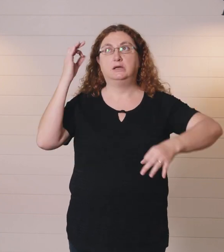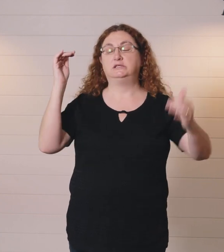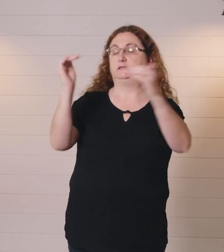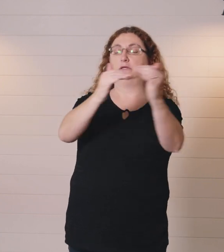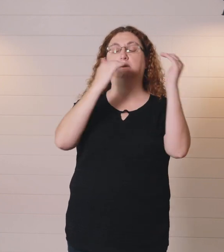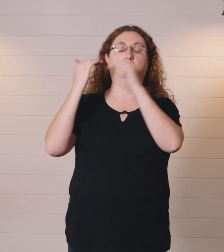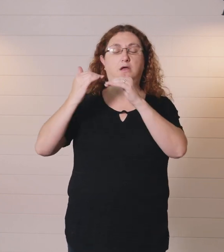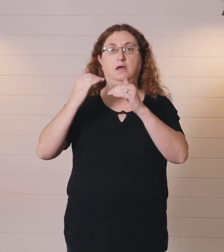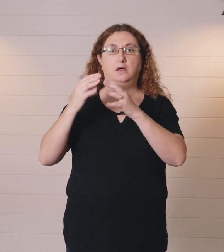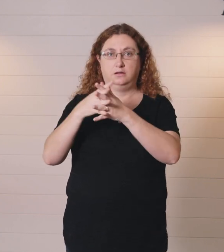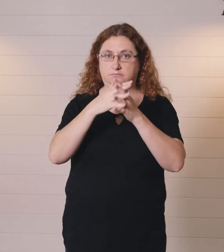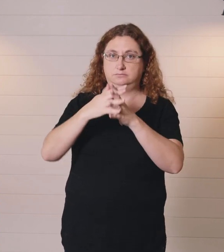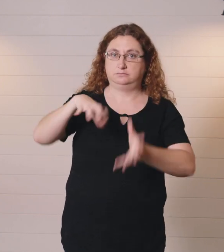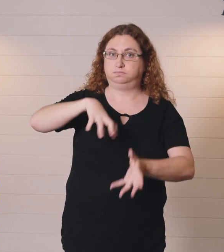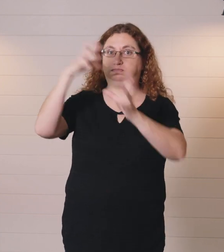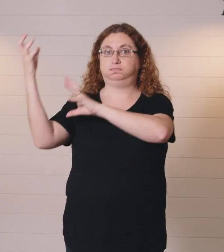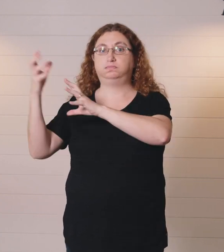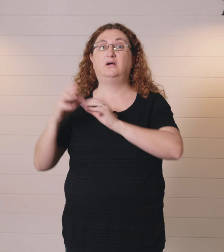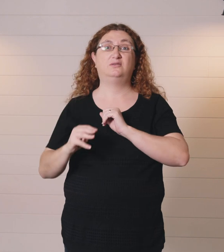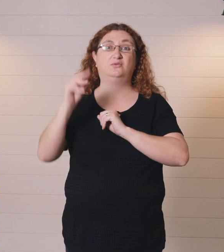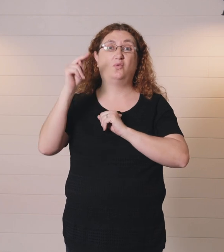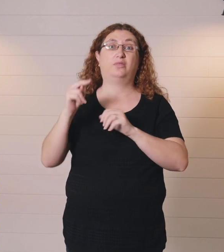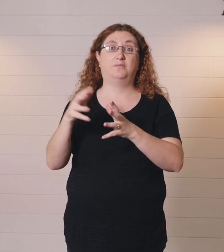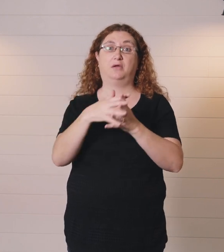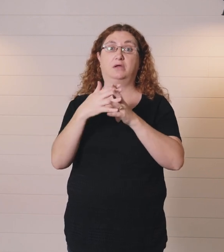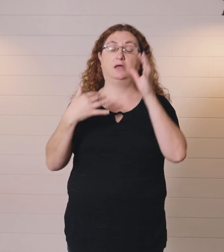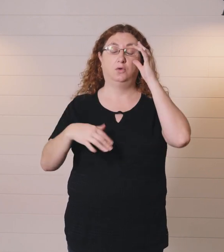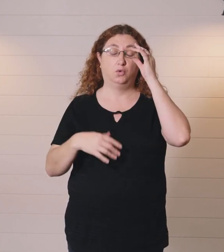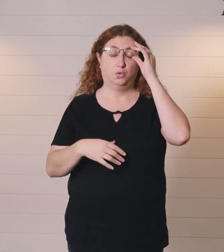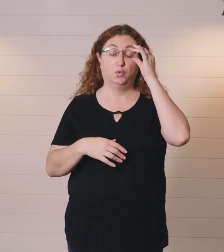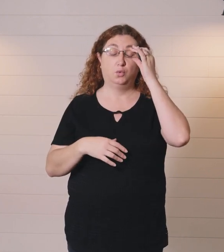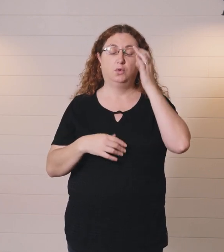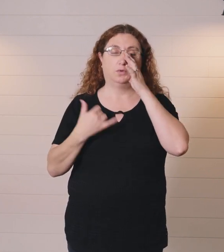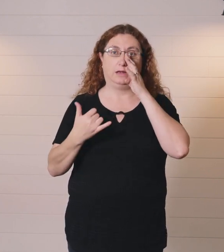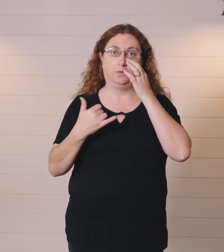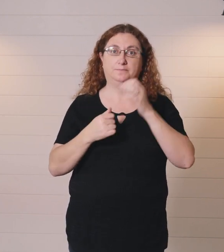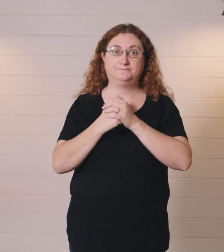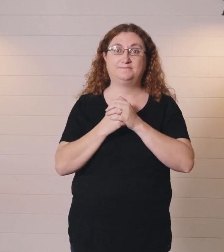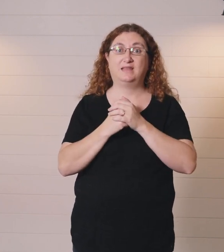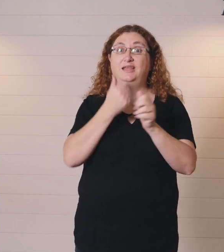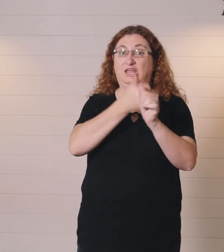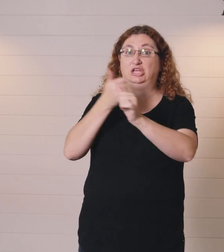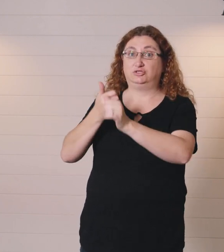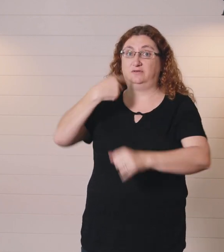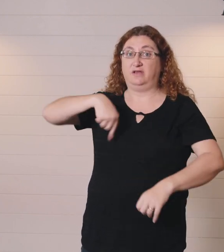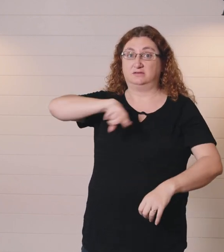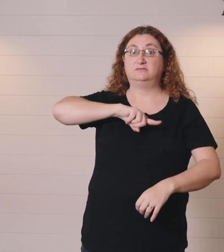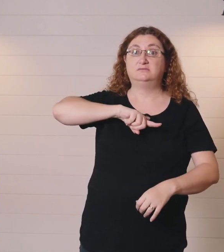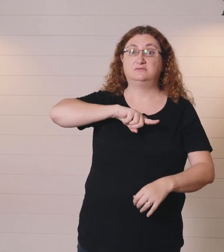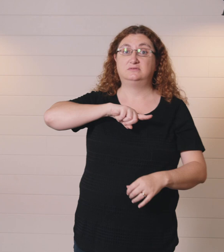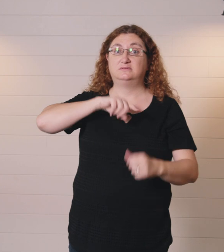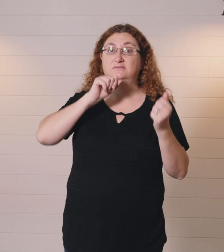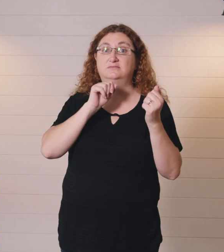North America, I think every one of us has had to look at the person in the mirror